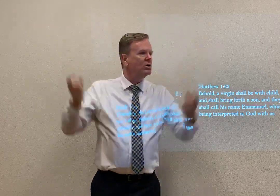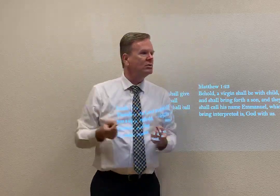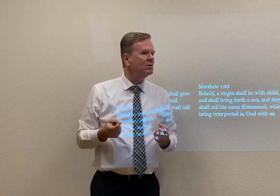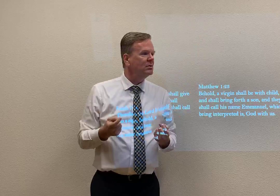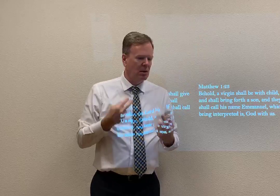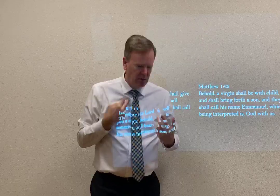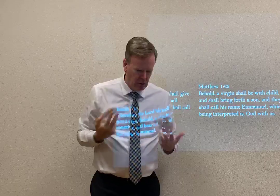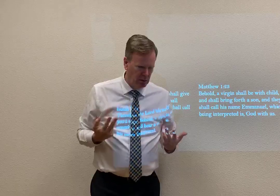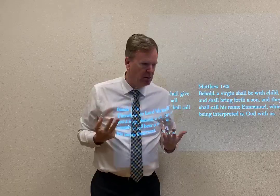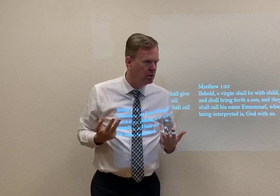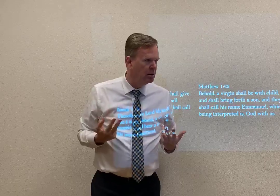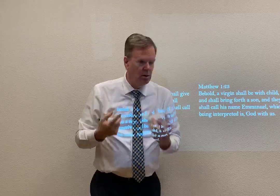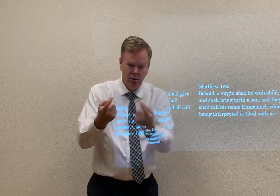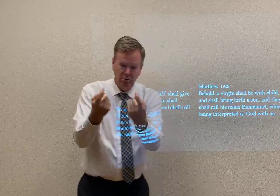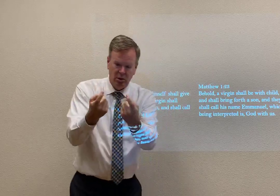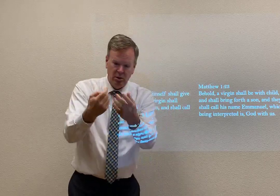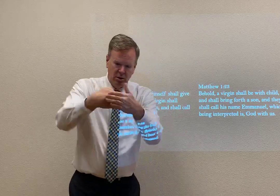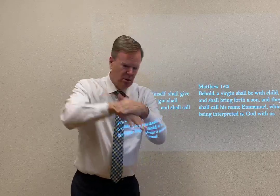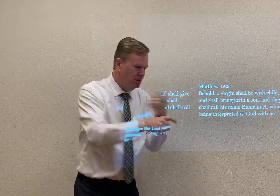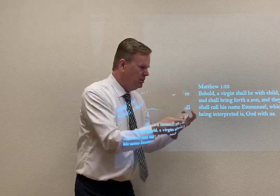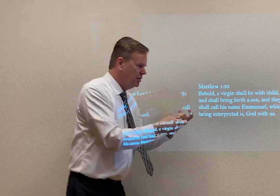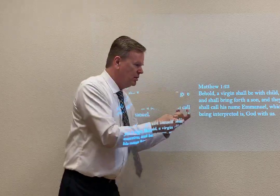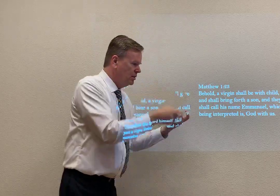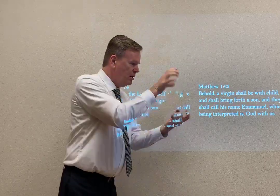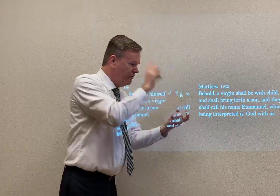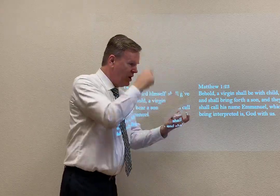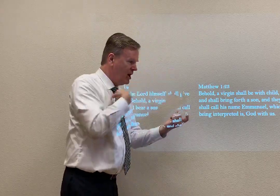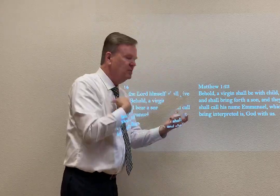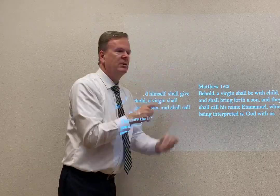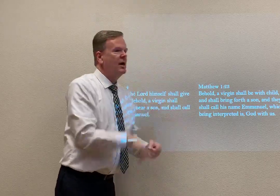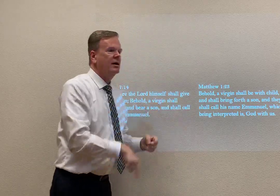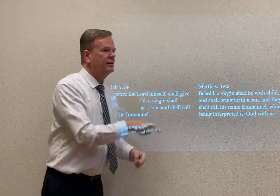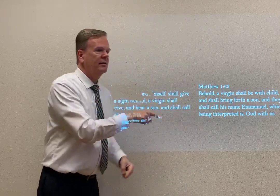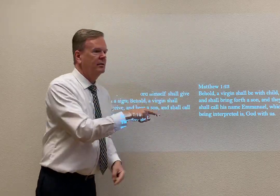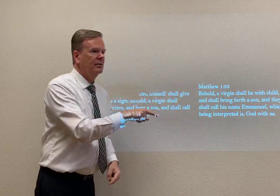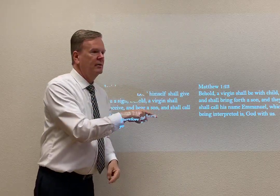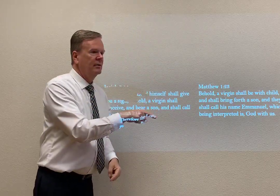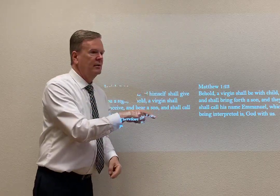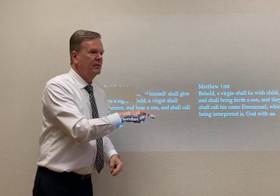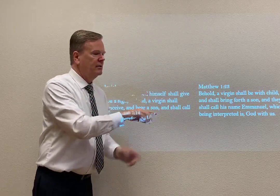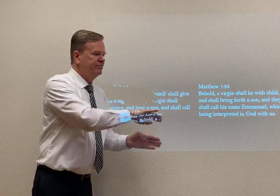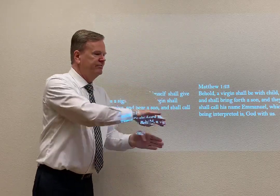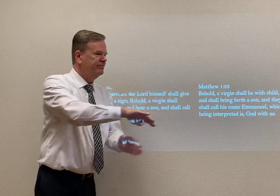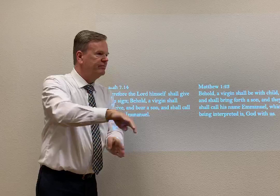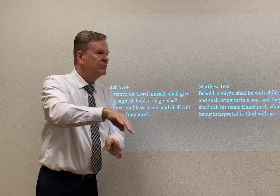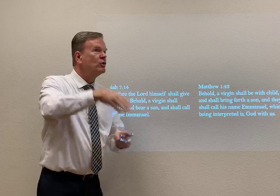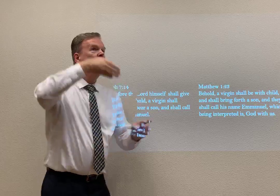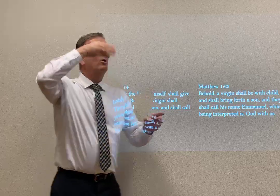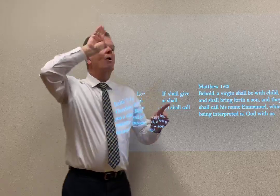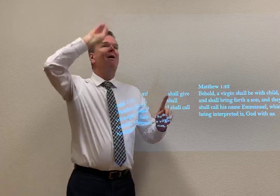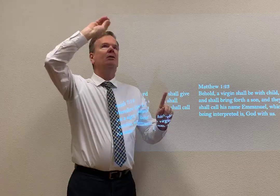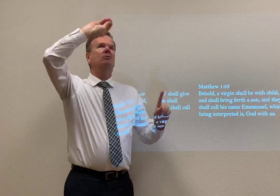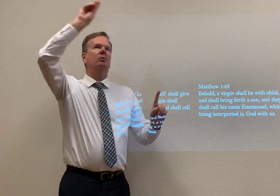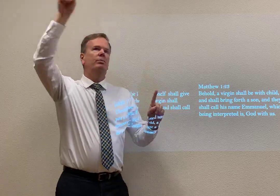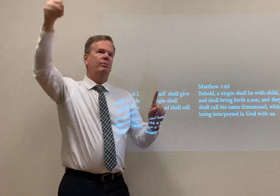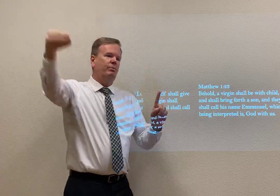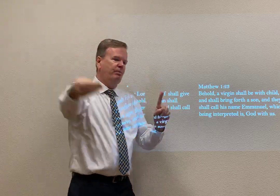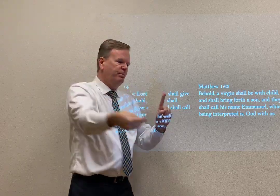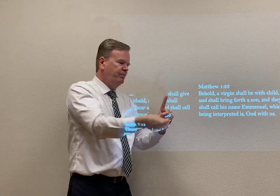Because all man has sinned. Right? All men have sinned, and therefore, if he had an earthly father, he couldn't die as a perfect sacrifice. So he had to